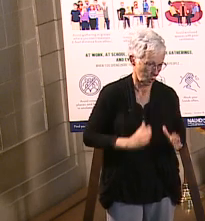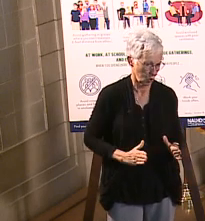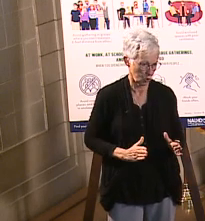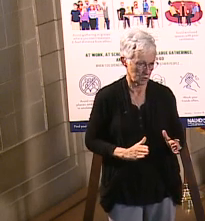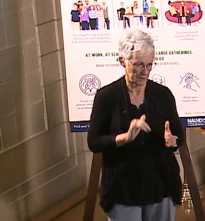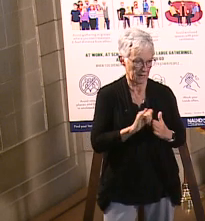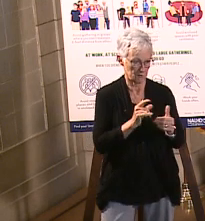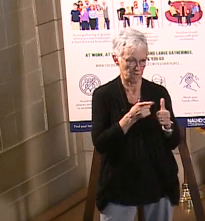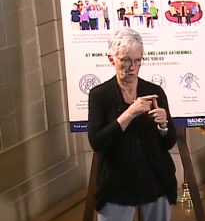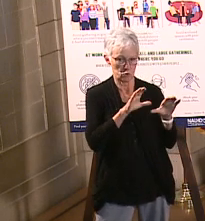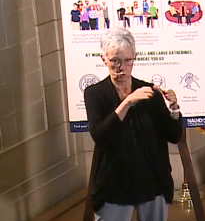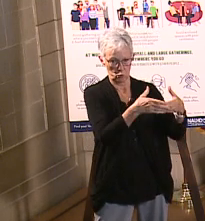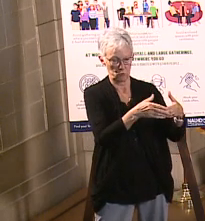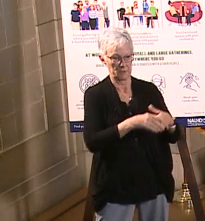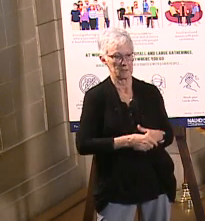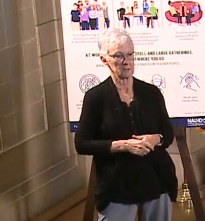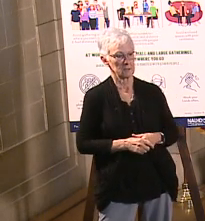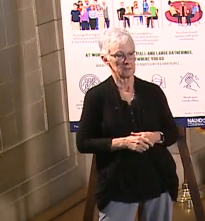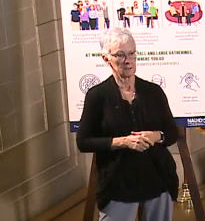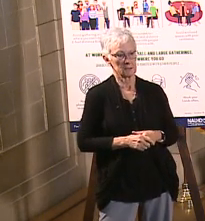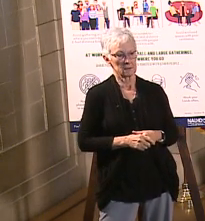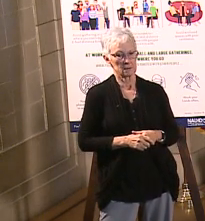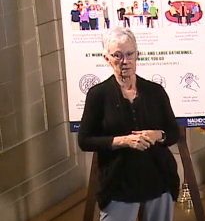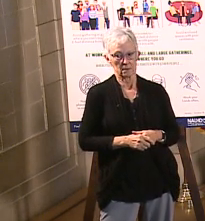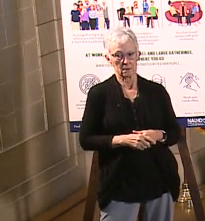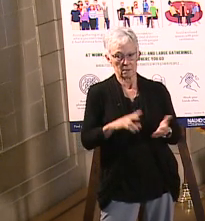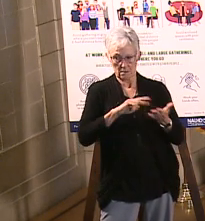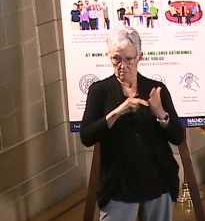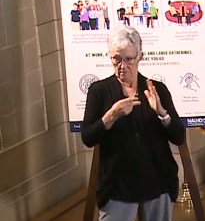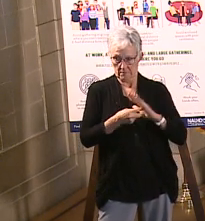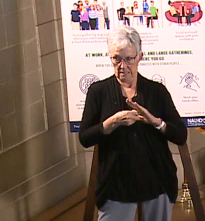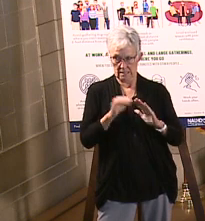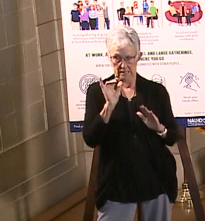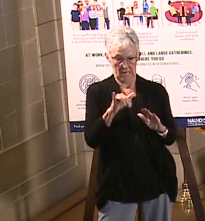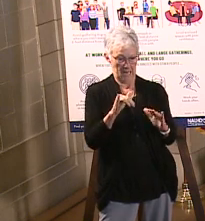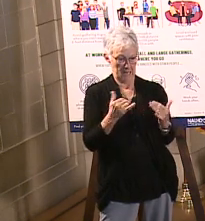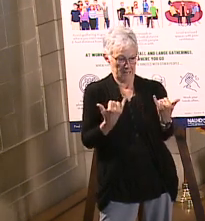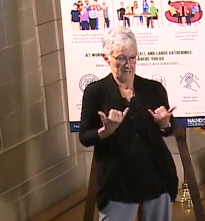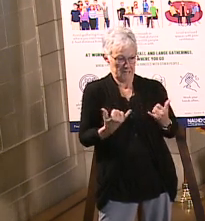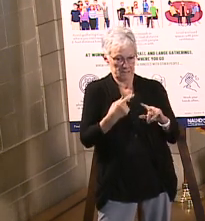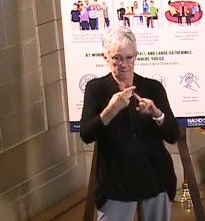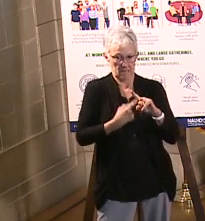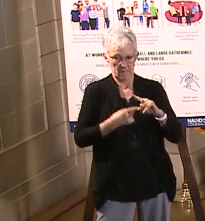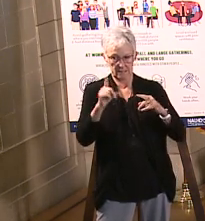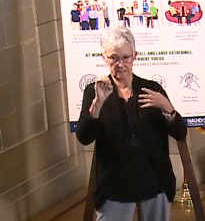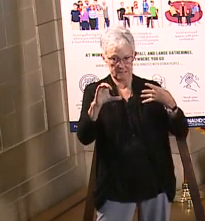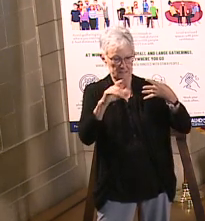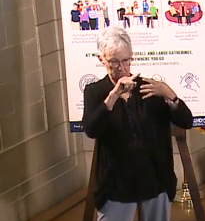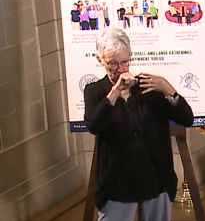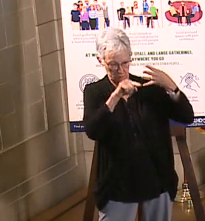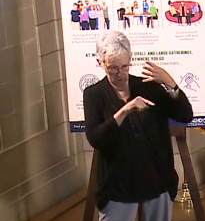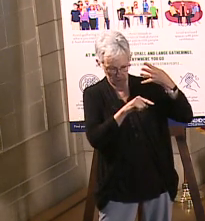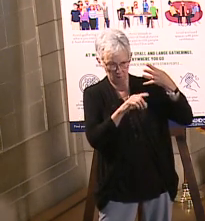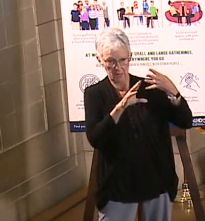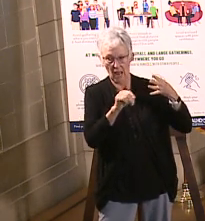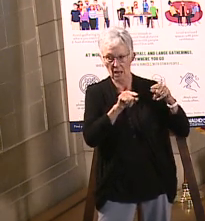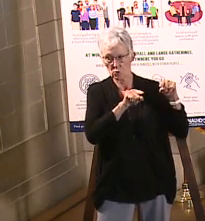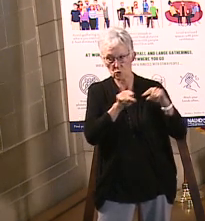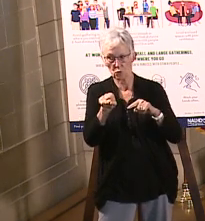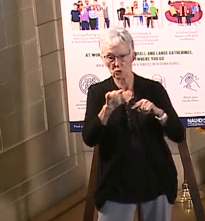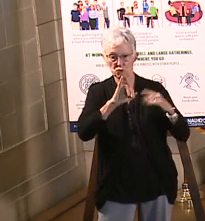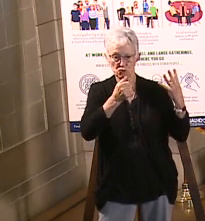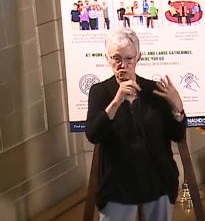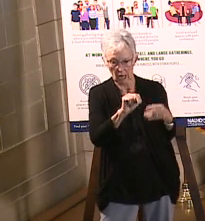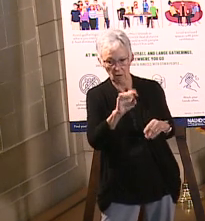That'll be the first group. That means that throughout this month and through the winter, we're going to